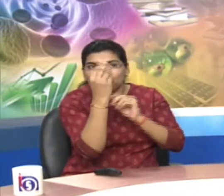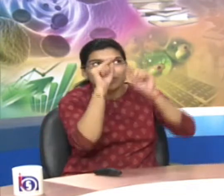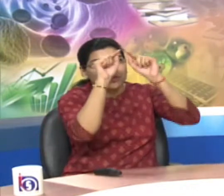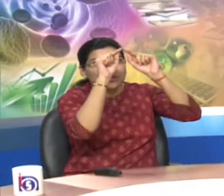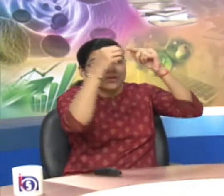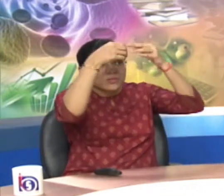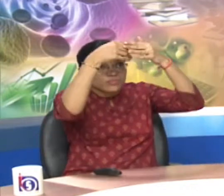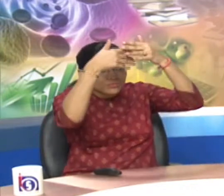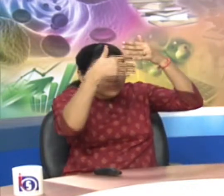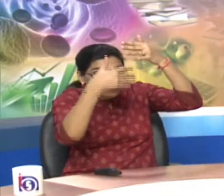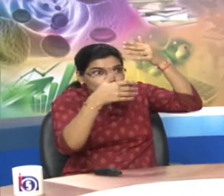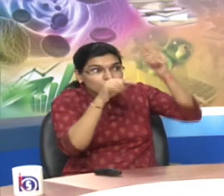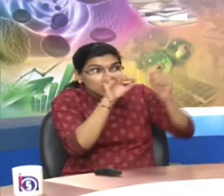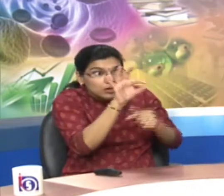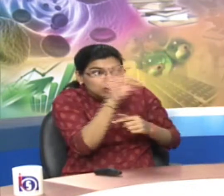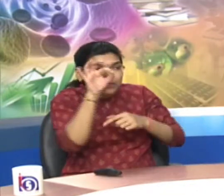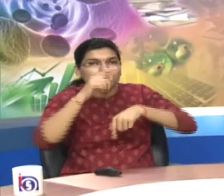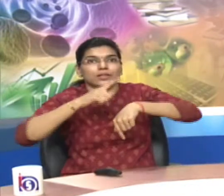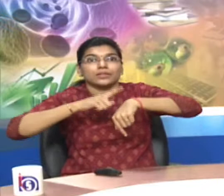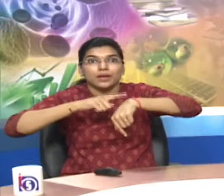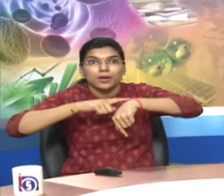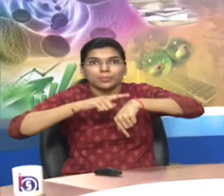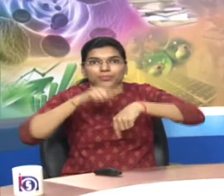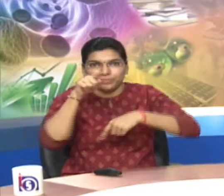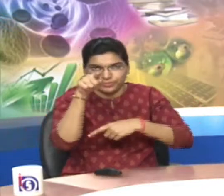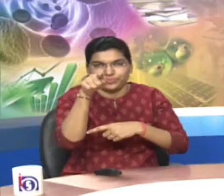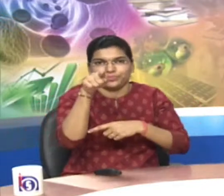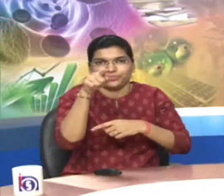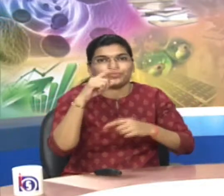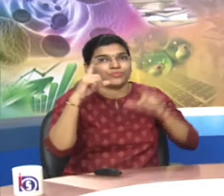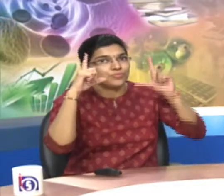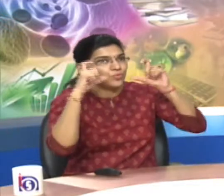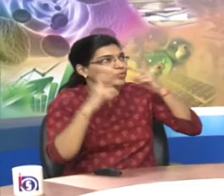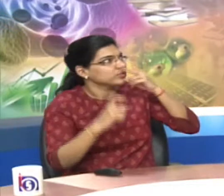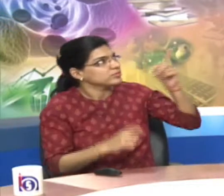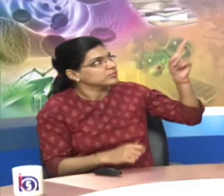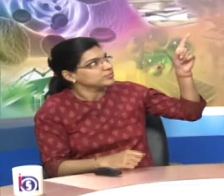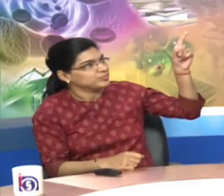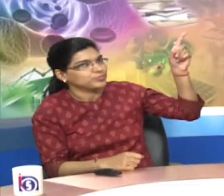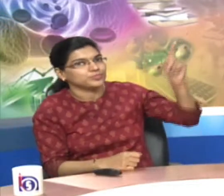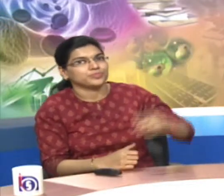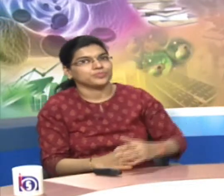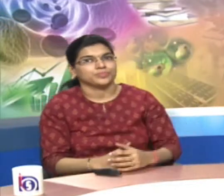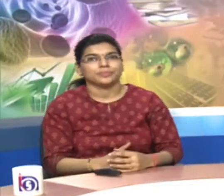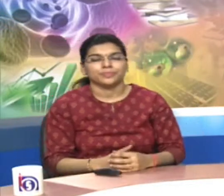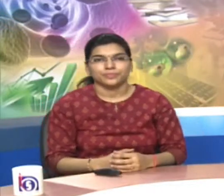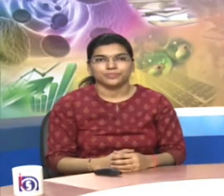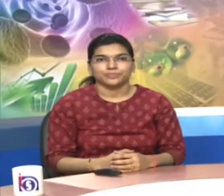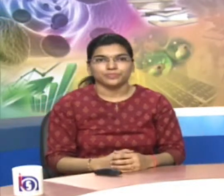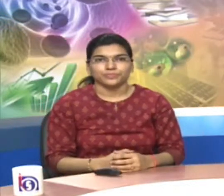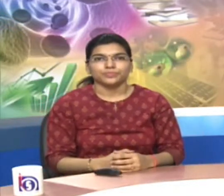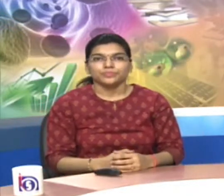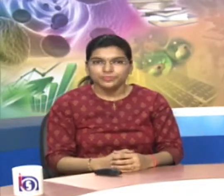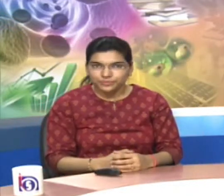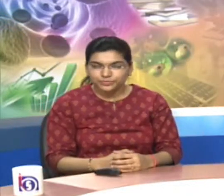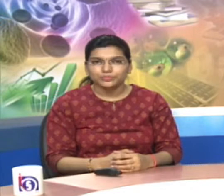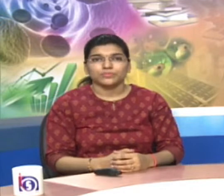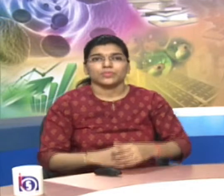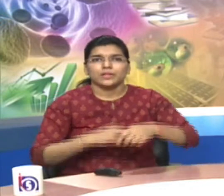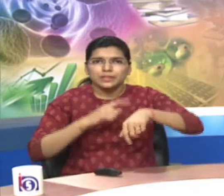Number was the first word written there, and when you click on that number, you can see the drop down. That also you can